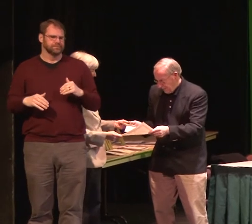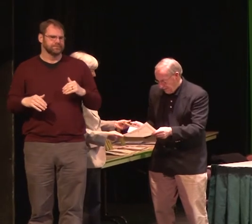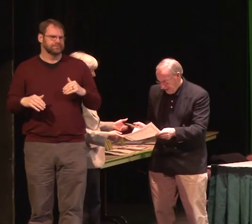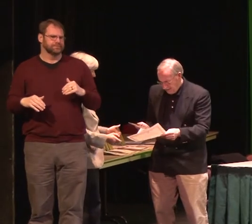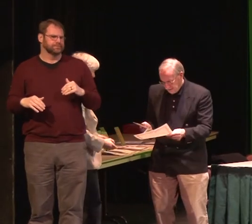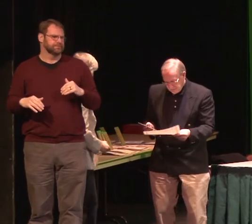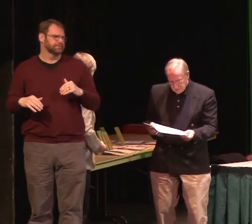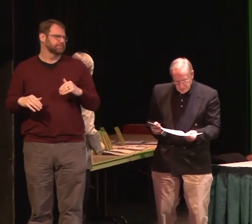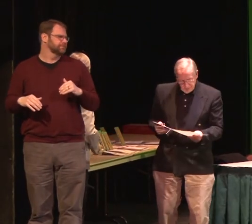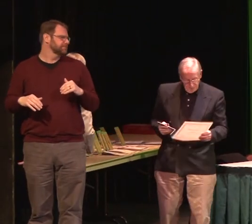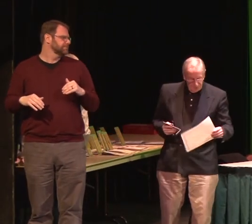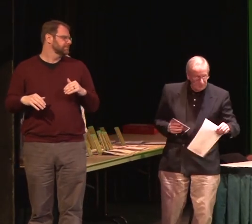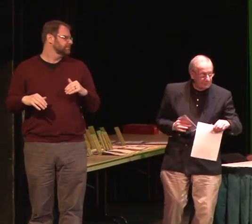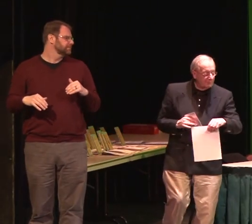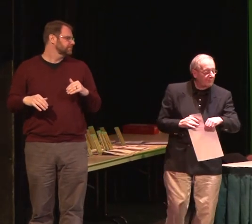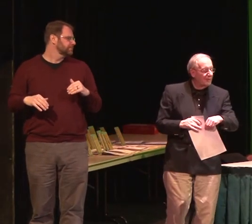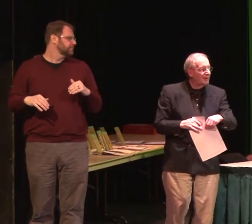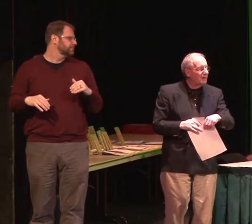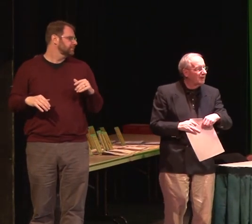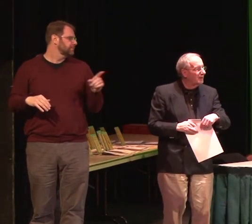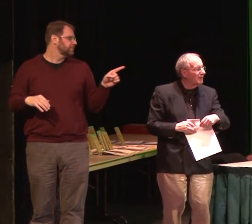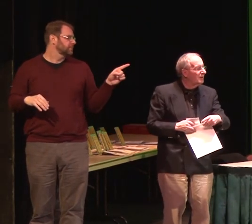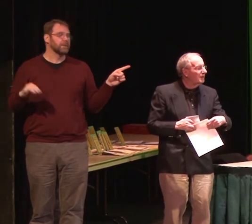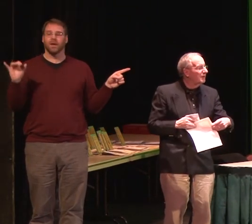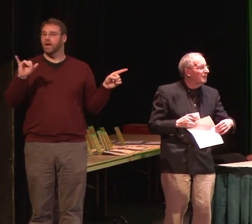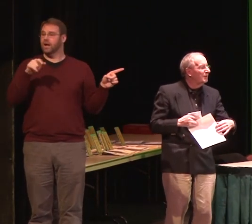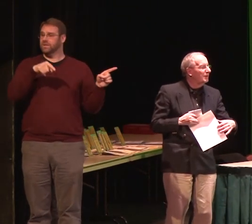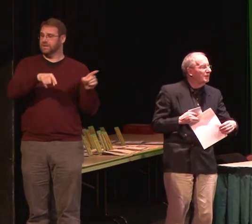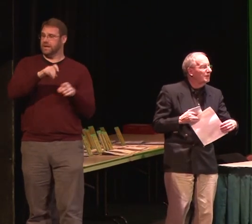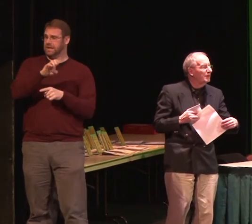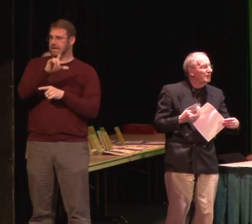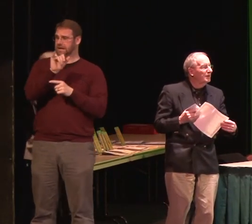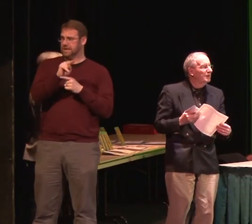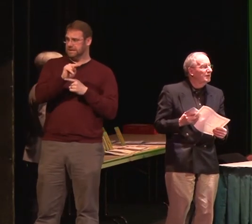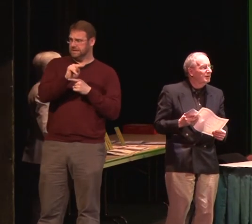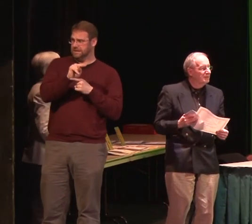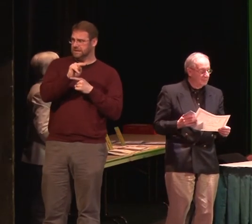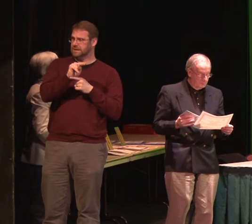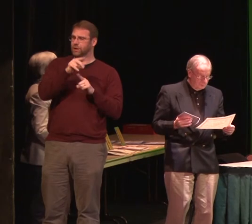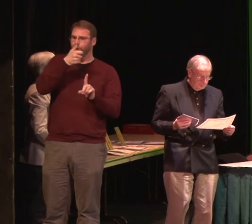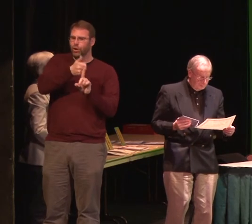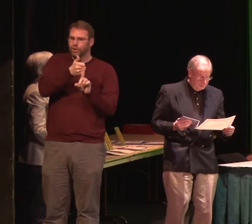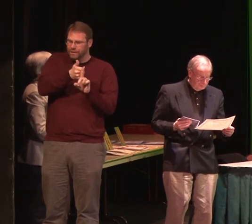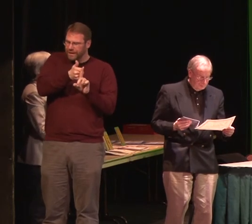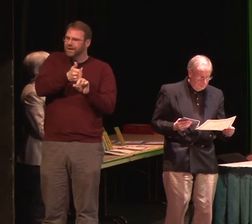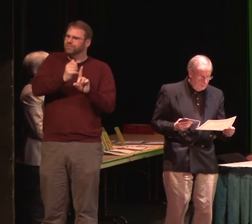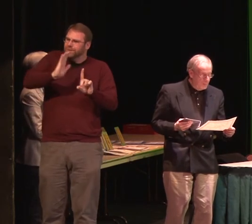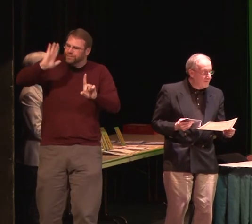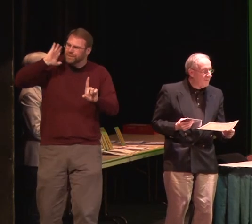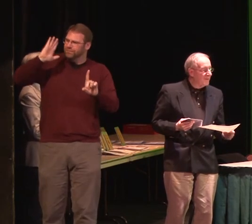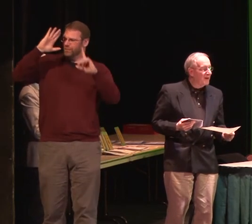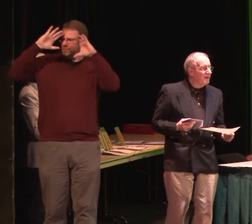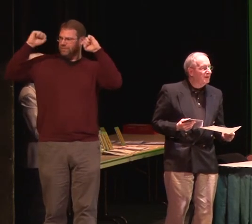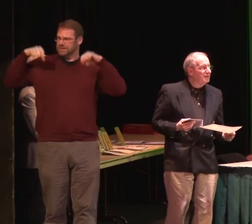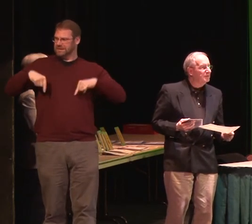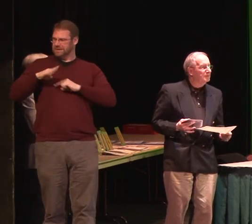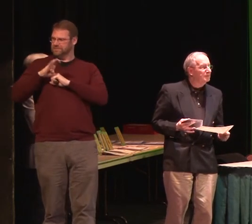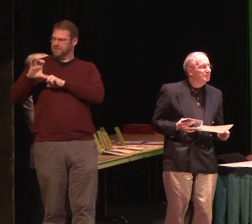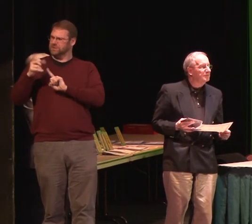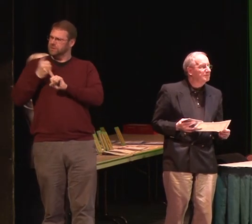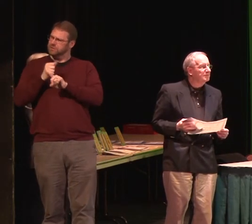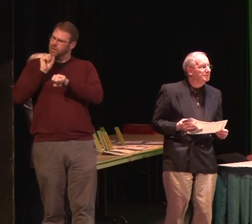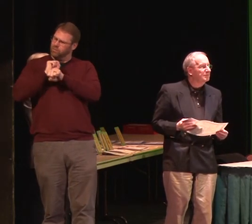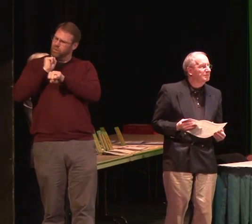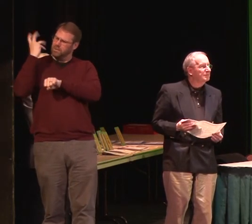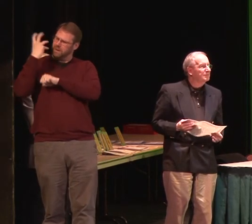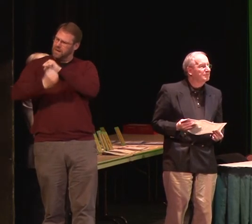Can I just add something? Certainly. The Eileen Farley Award is in honor of the previous president of Bristol Community College, who served so well and